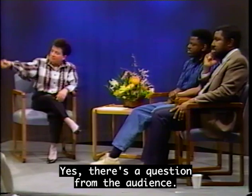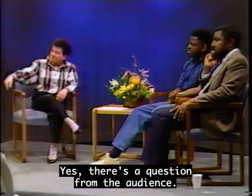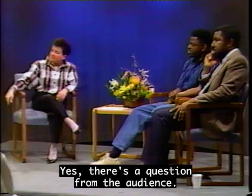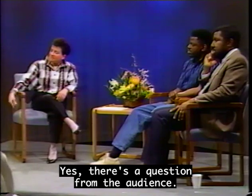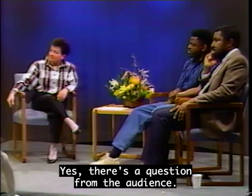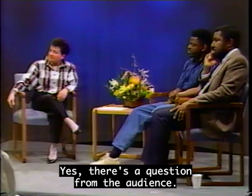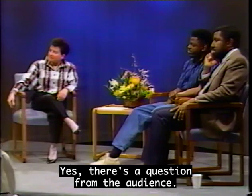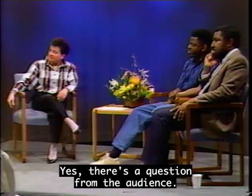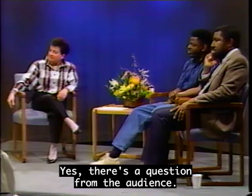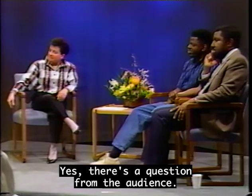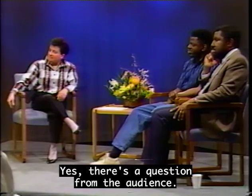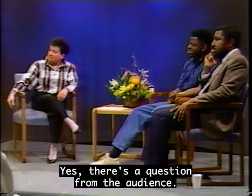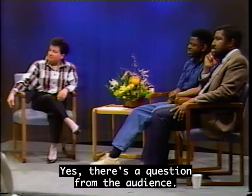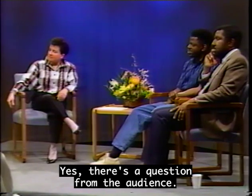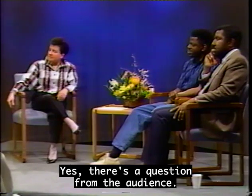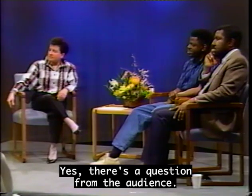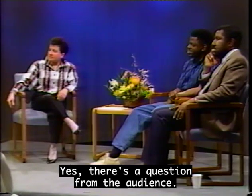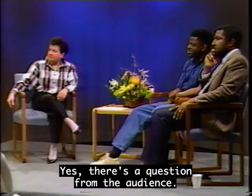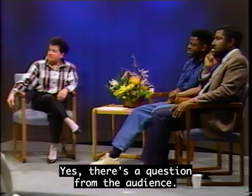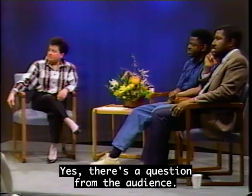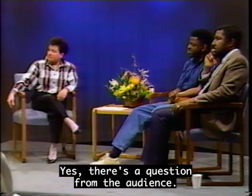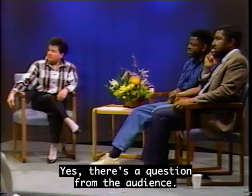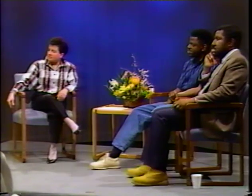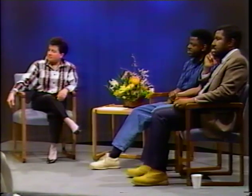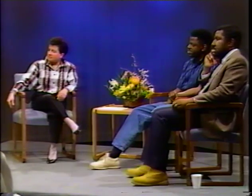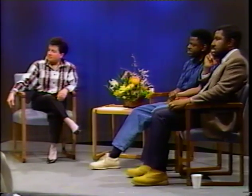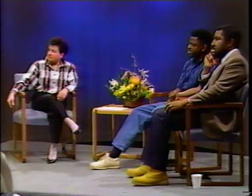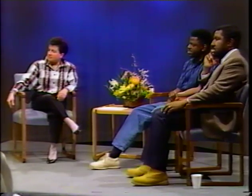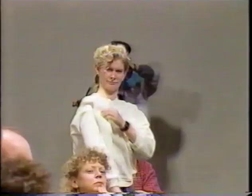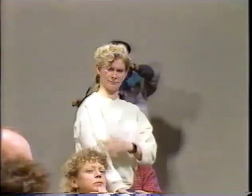Yes, here there's a question from the audience.